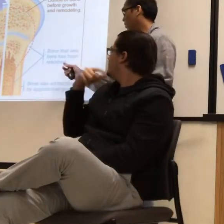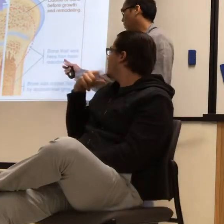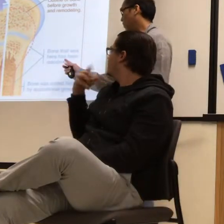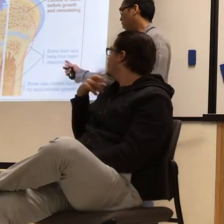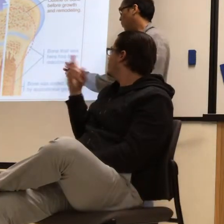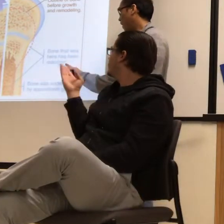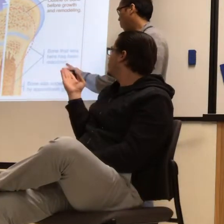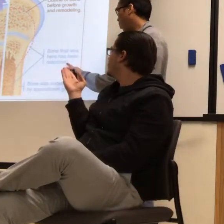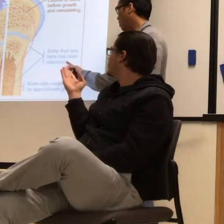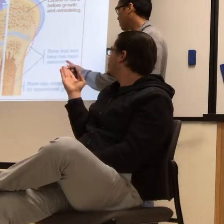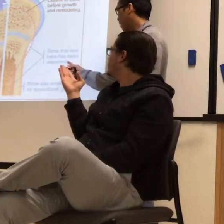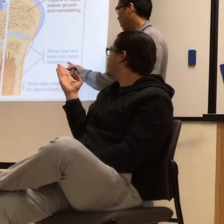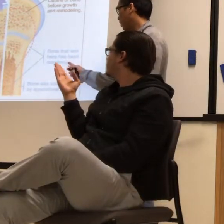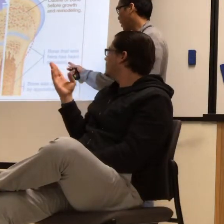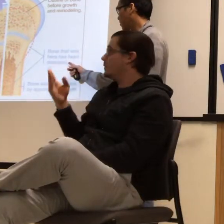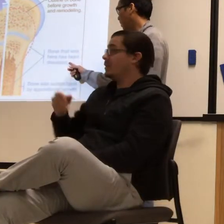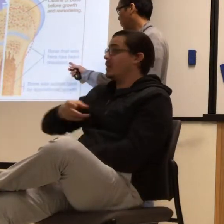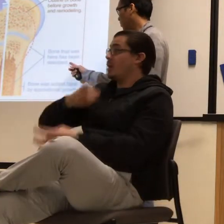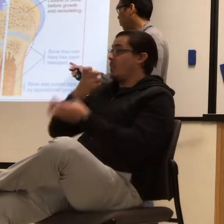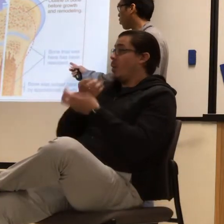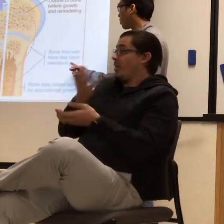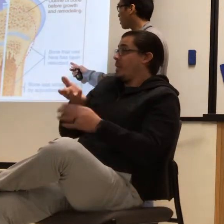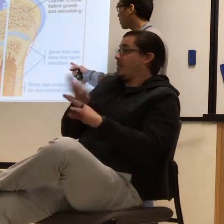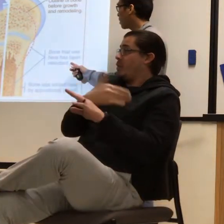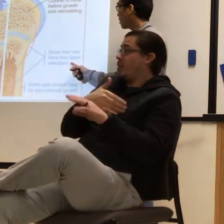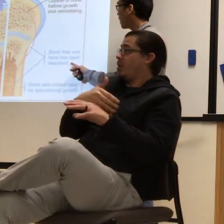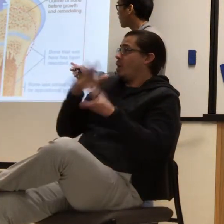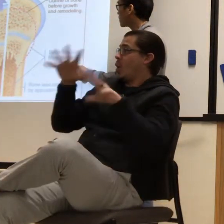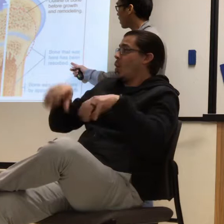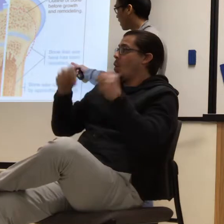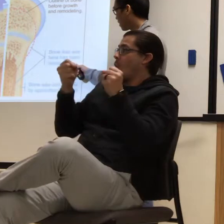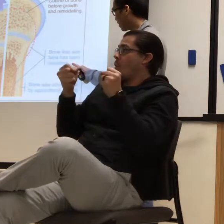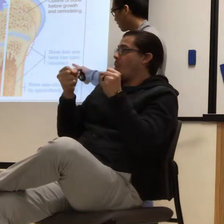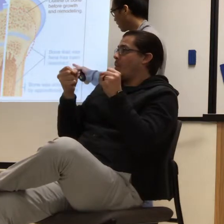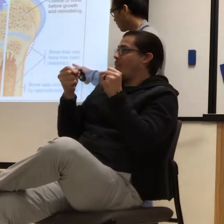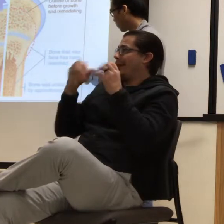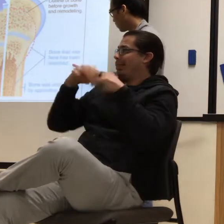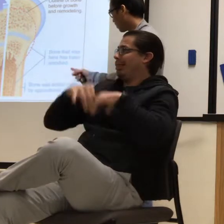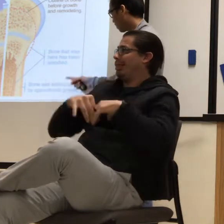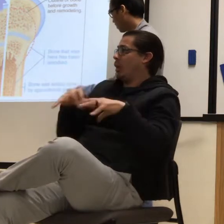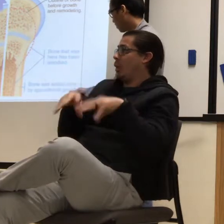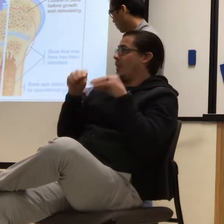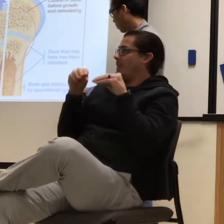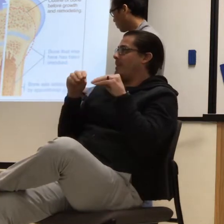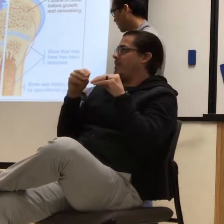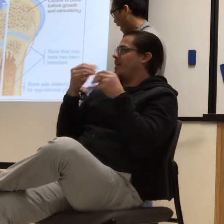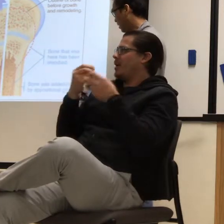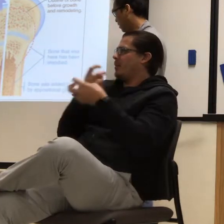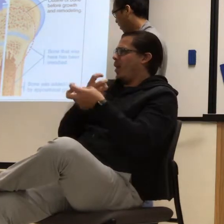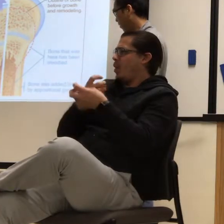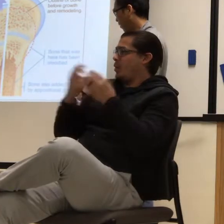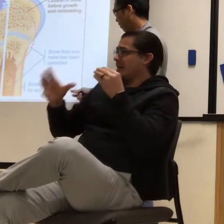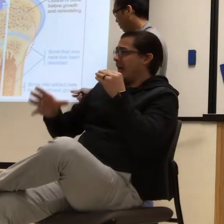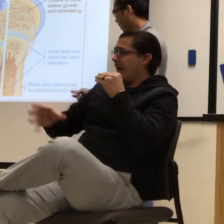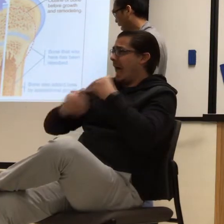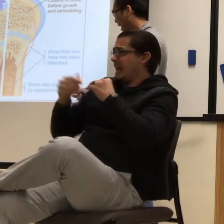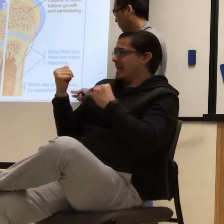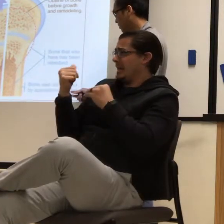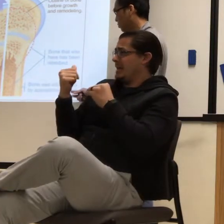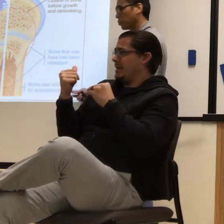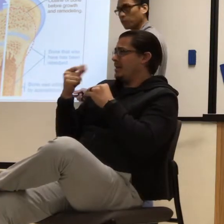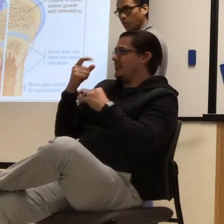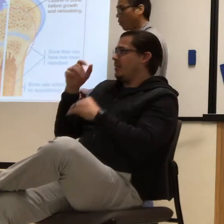here. Bone that was here has been resorbed, and it's like bone was added here